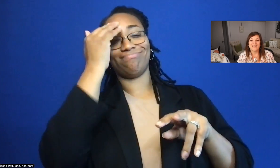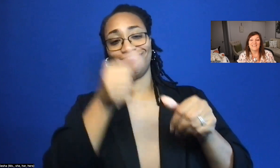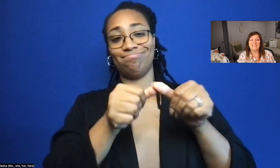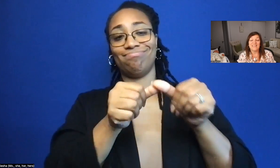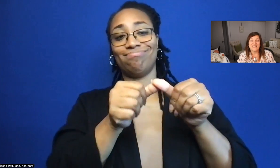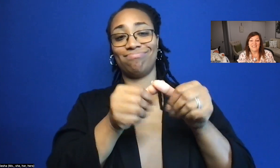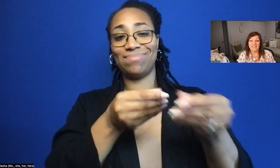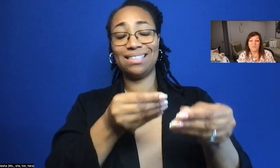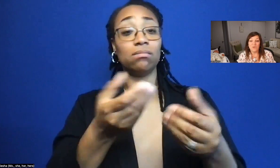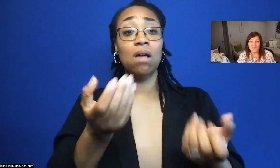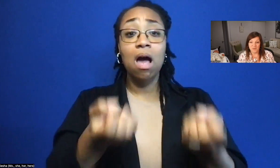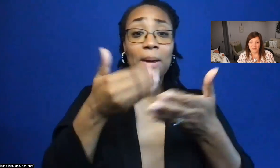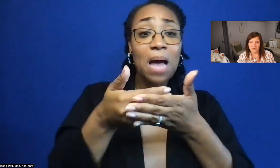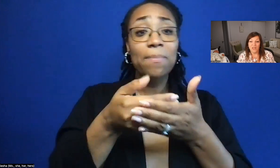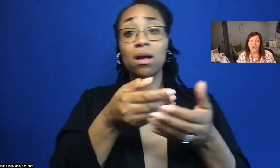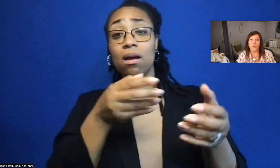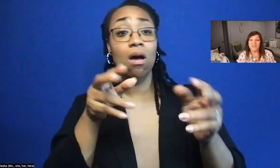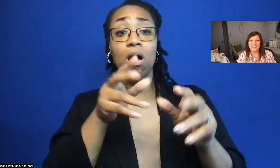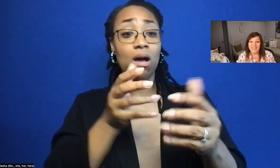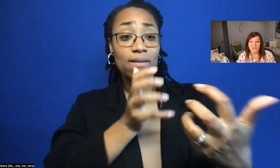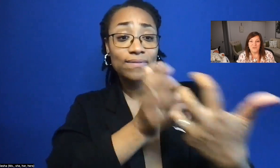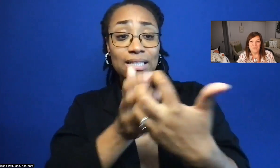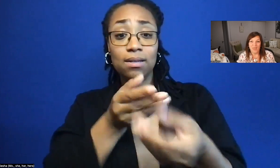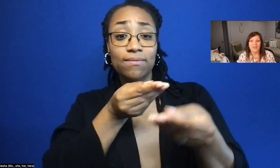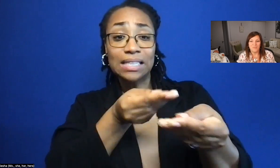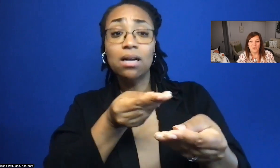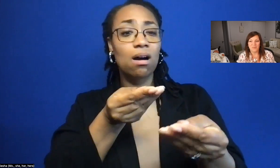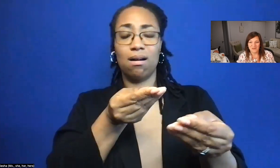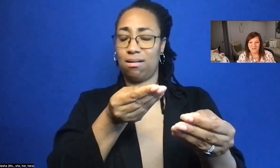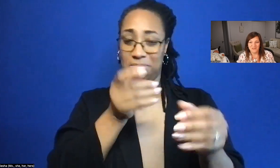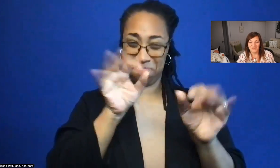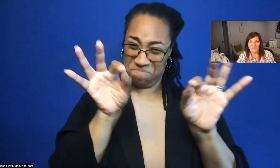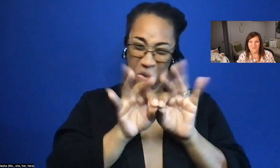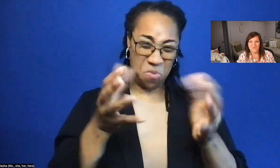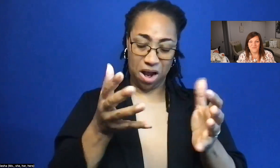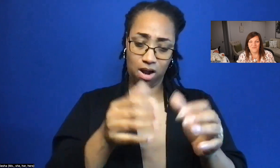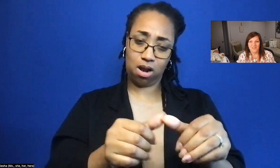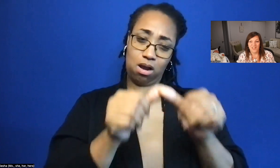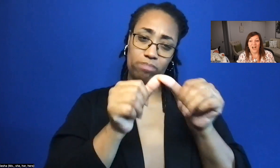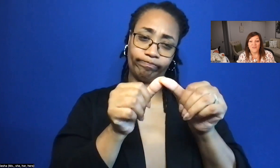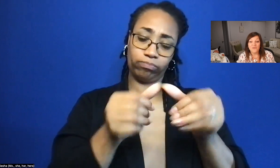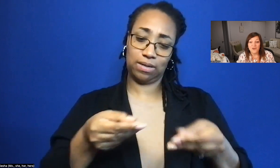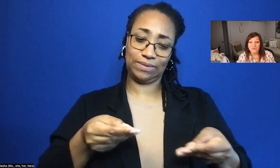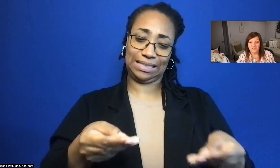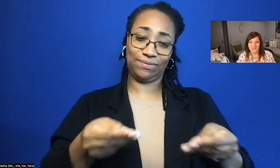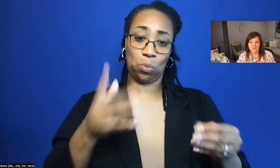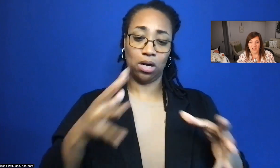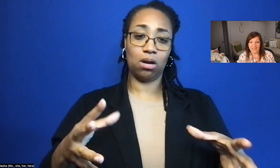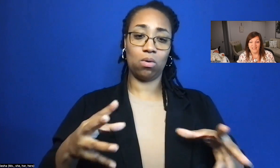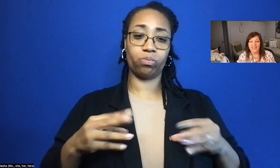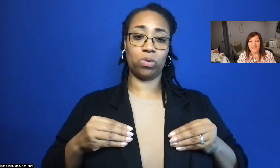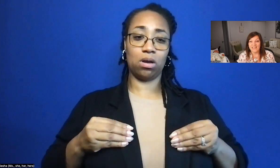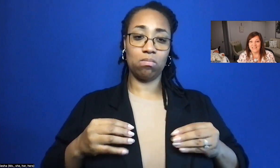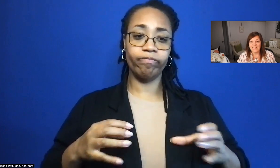that consistently moves milk will continue to make more milk. A full milk